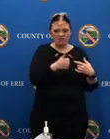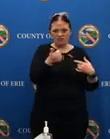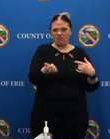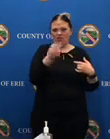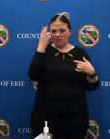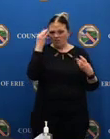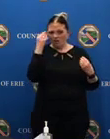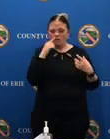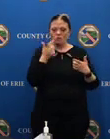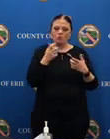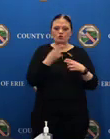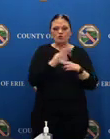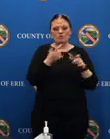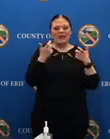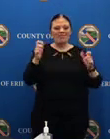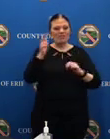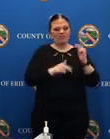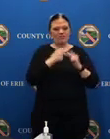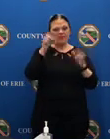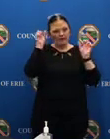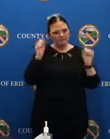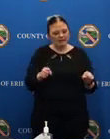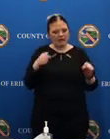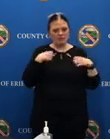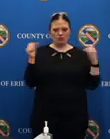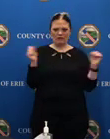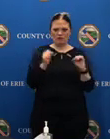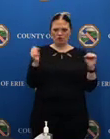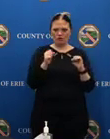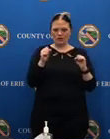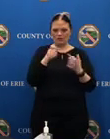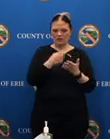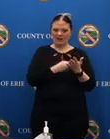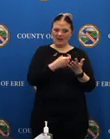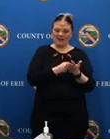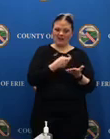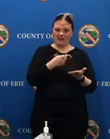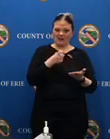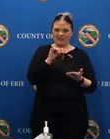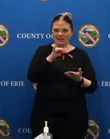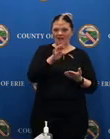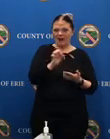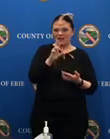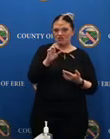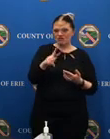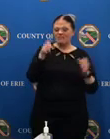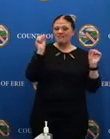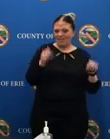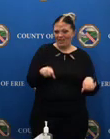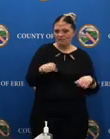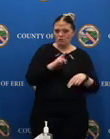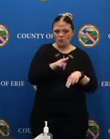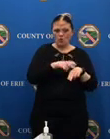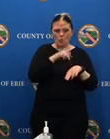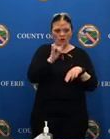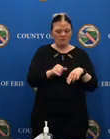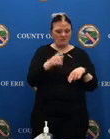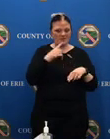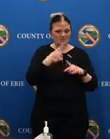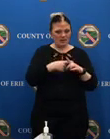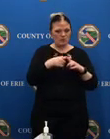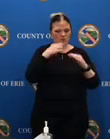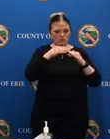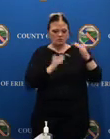a large facility that can be refrigerated, and an ice rink can be refrigerated. Normally, it's kept at a temperature below